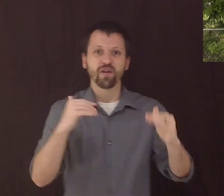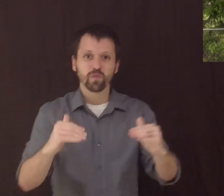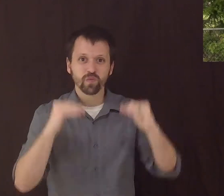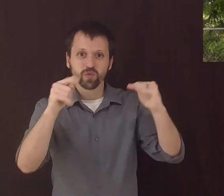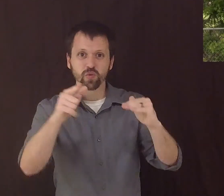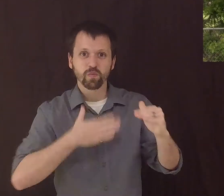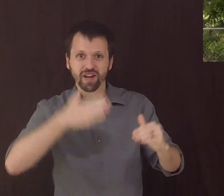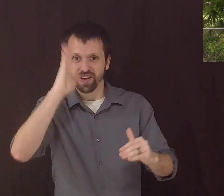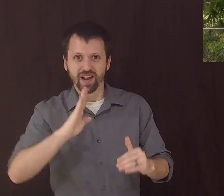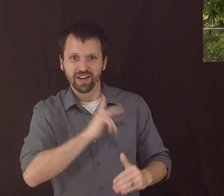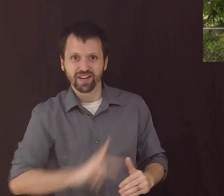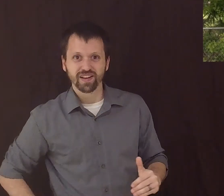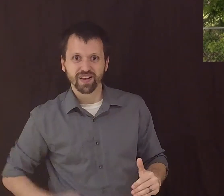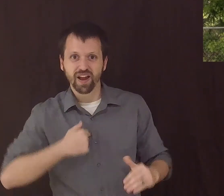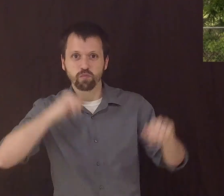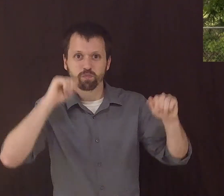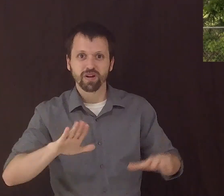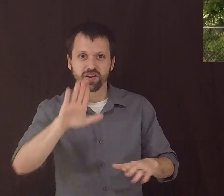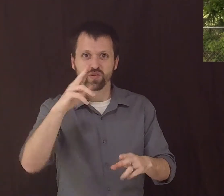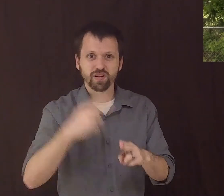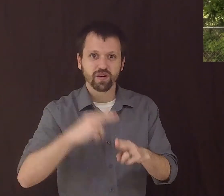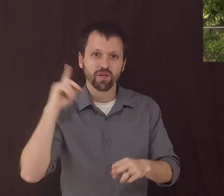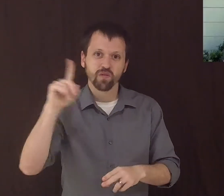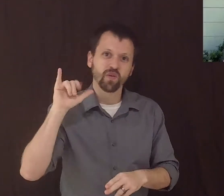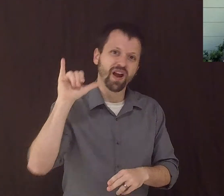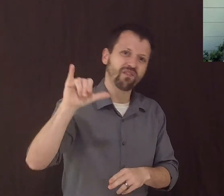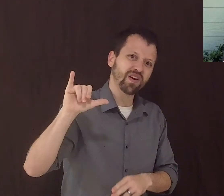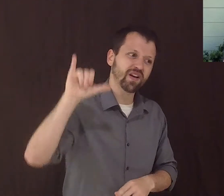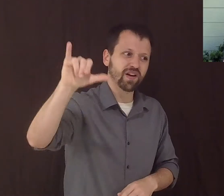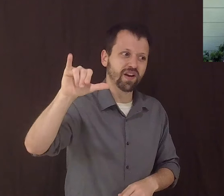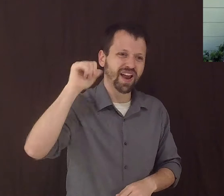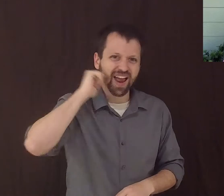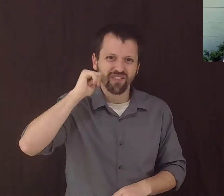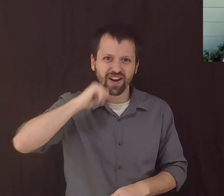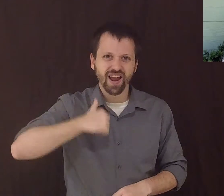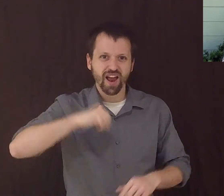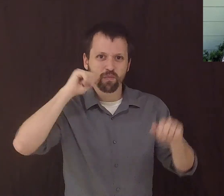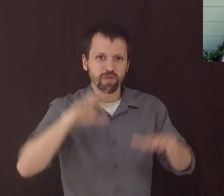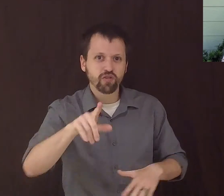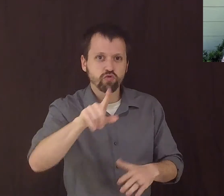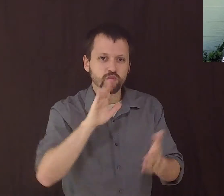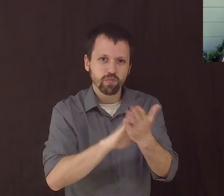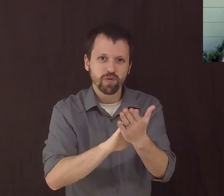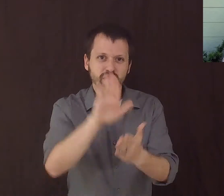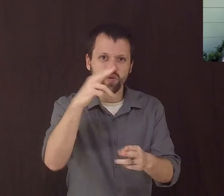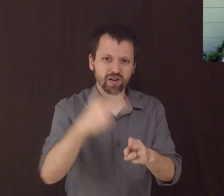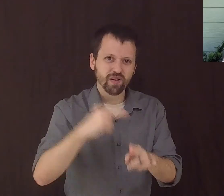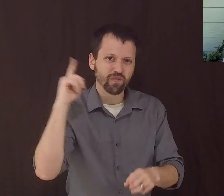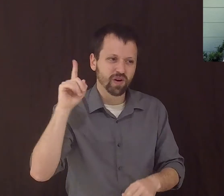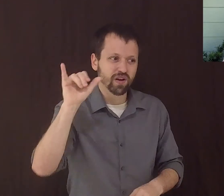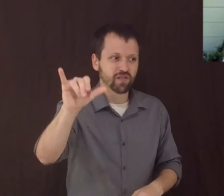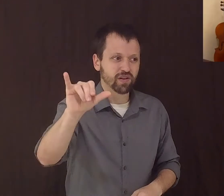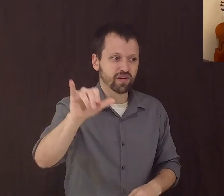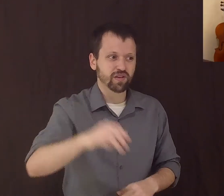King, and I will bless your name forever and ever. Every day I will bless you, and I will praise your name forever and